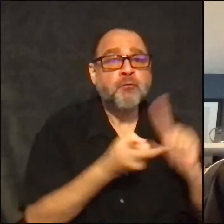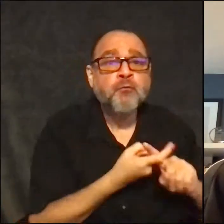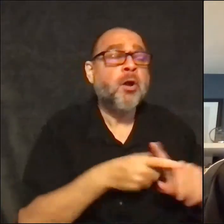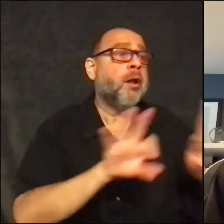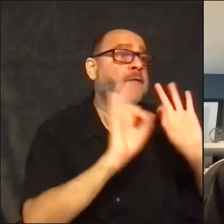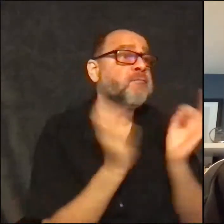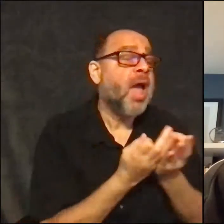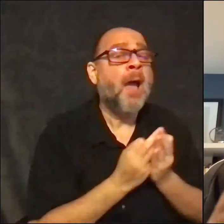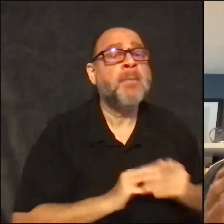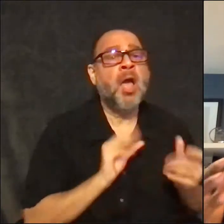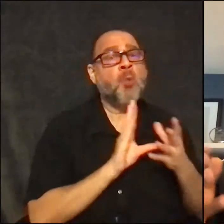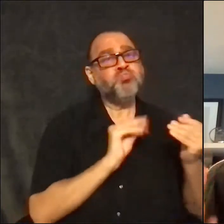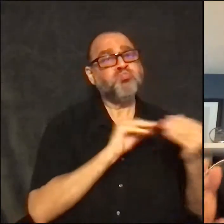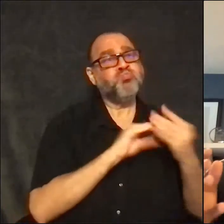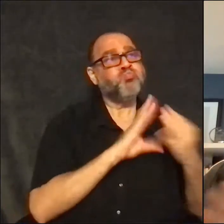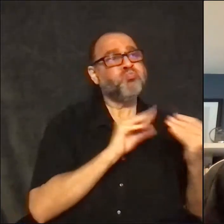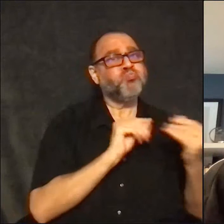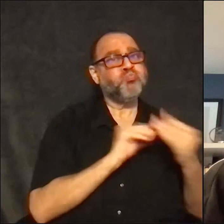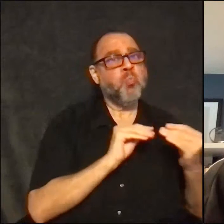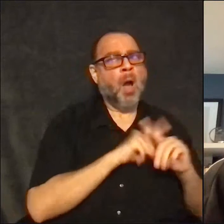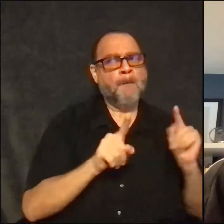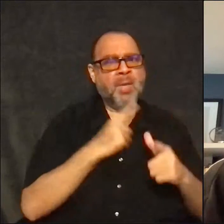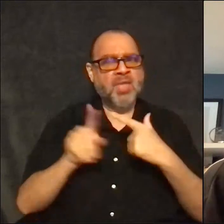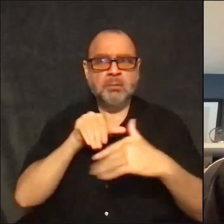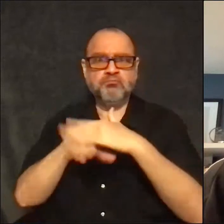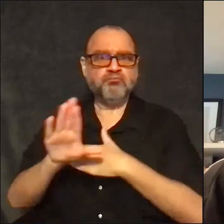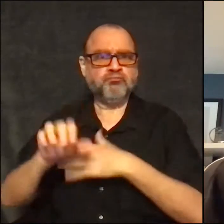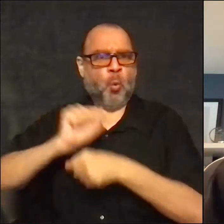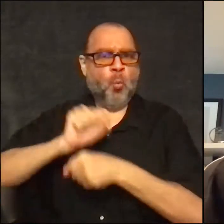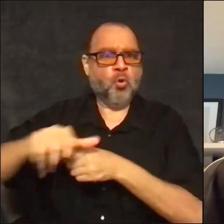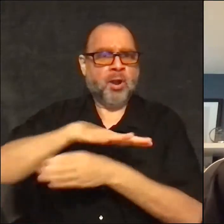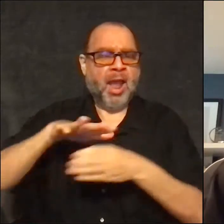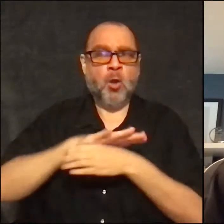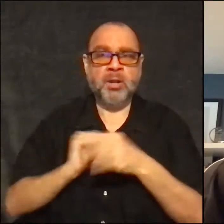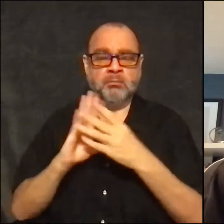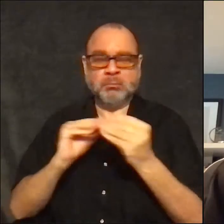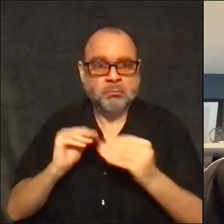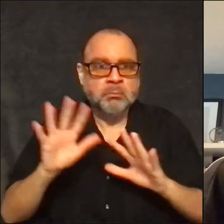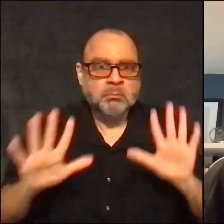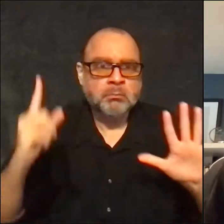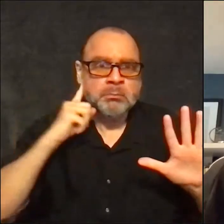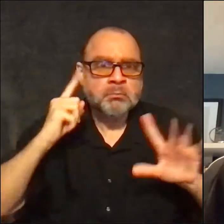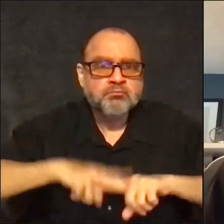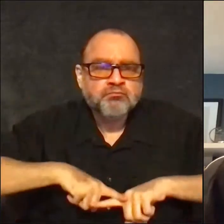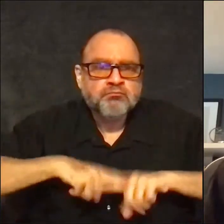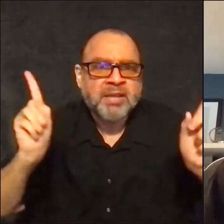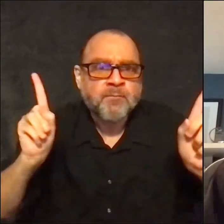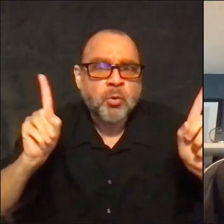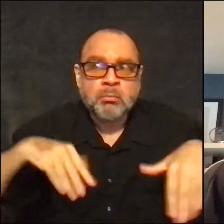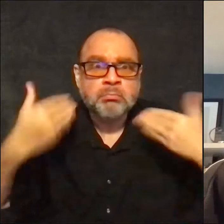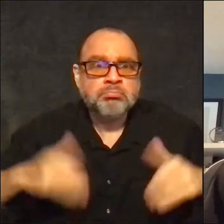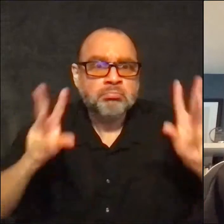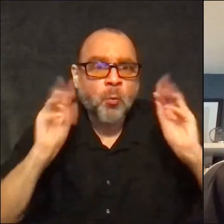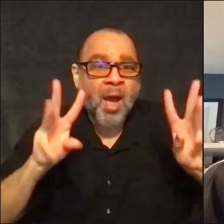homes. There's some really great scholarly articles that are tackling code switching. I suggest Googling